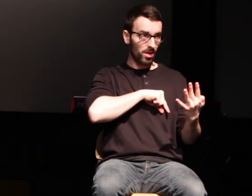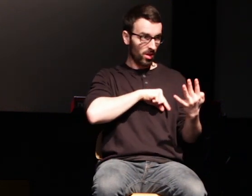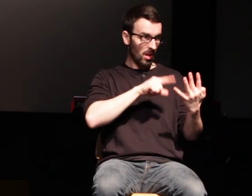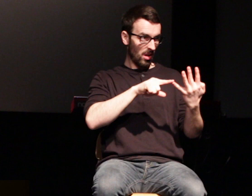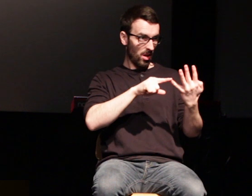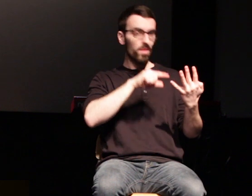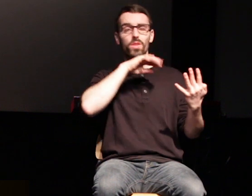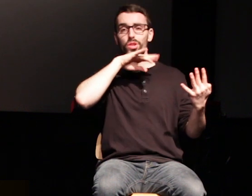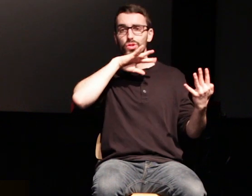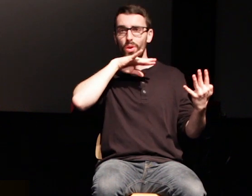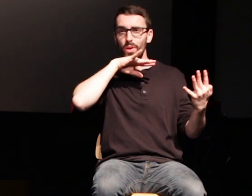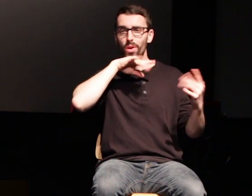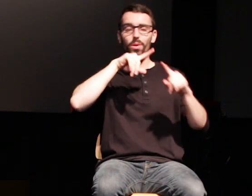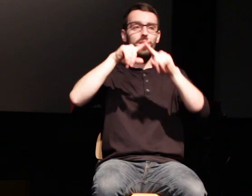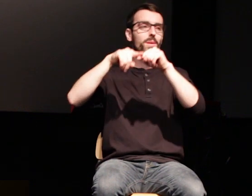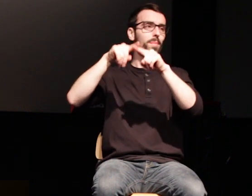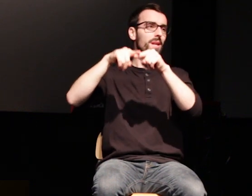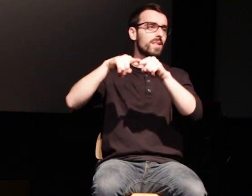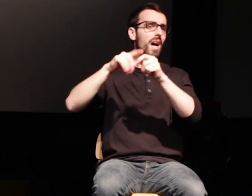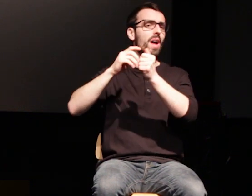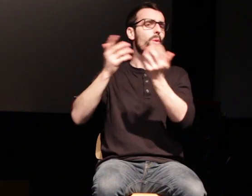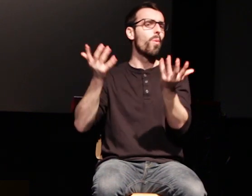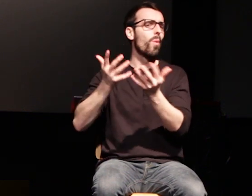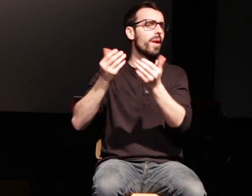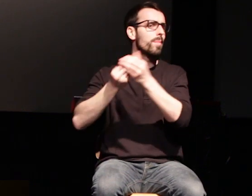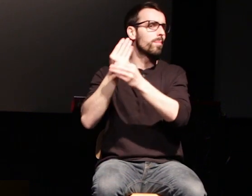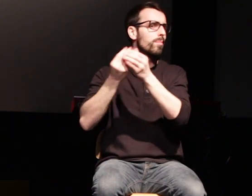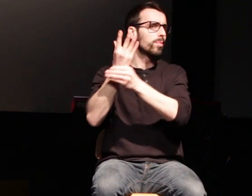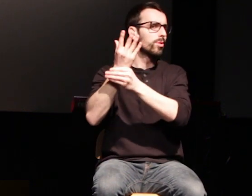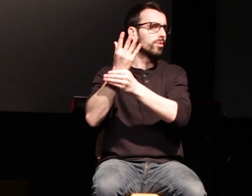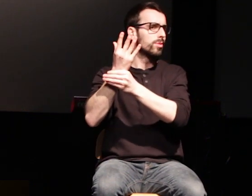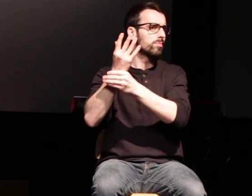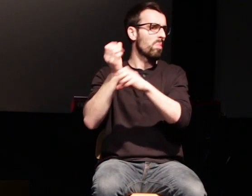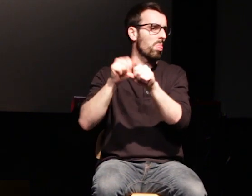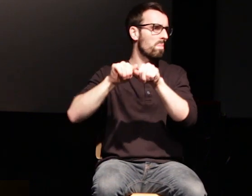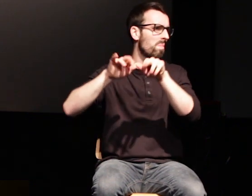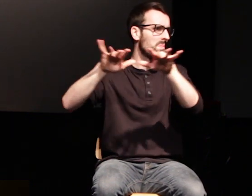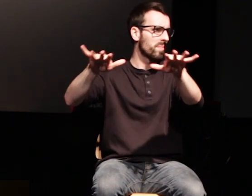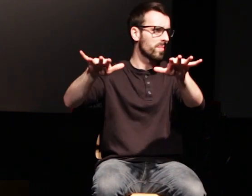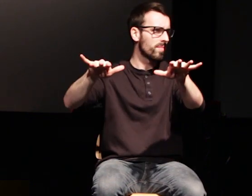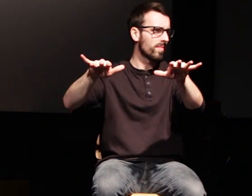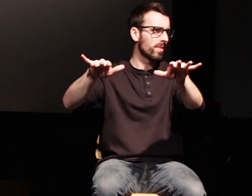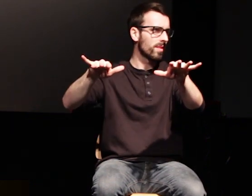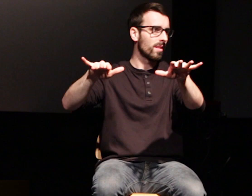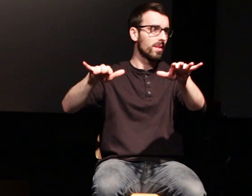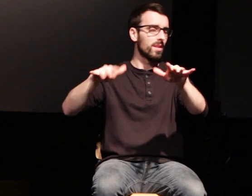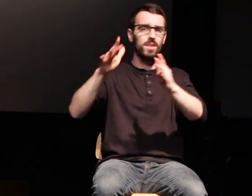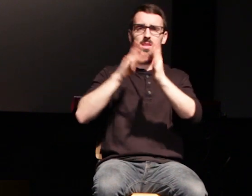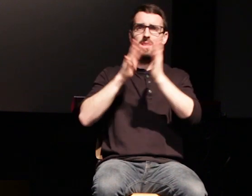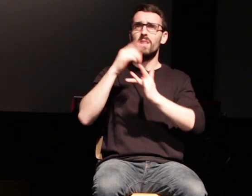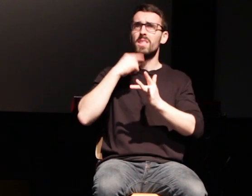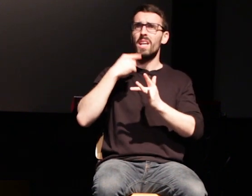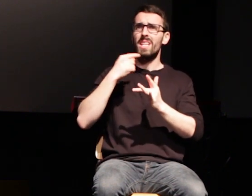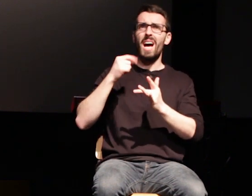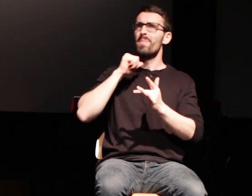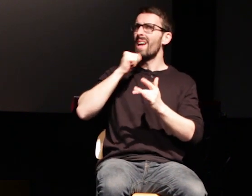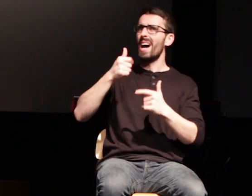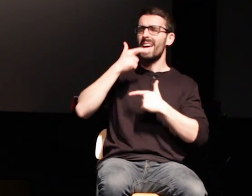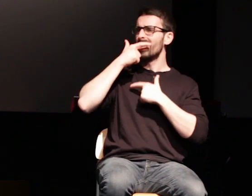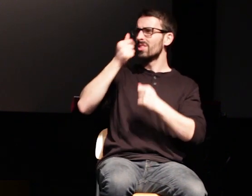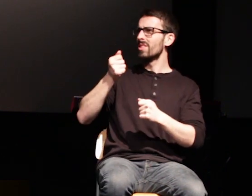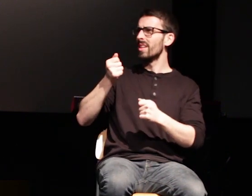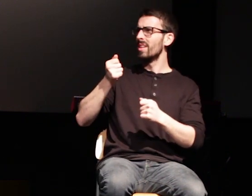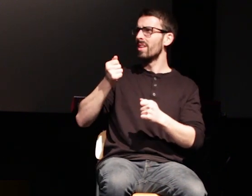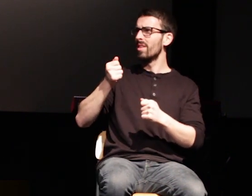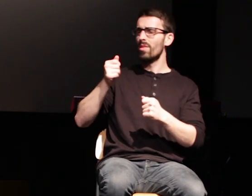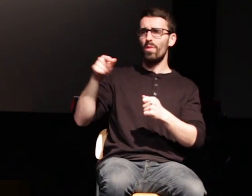and God is such a good God who says, I'm not interested in one for one. This is what's so cool about the invitation he gives us.